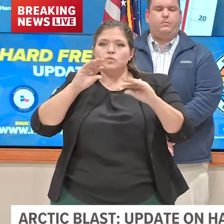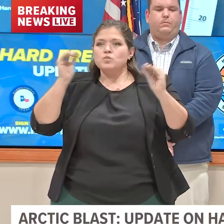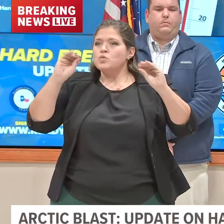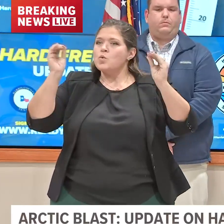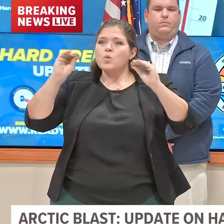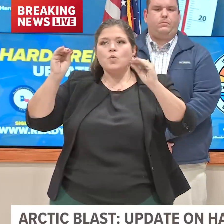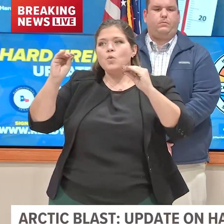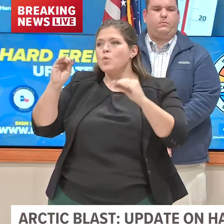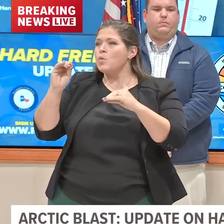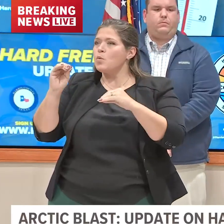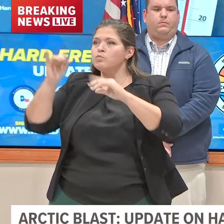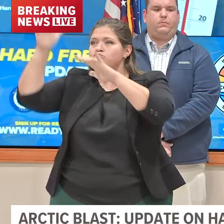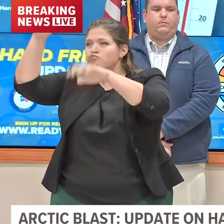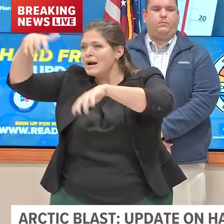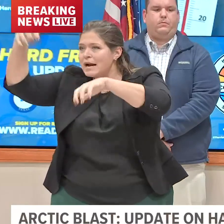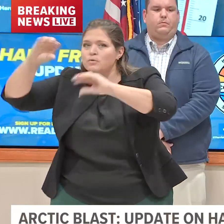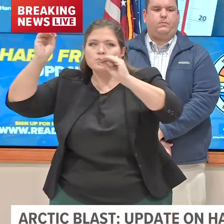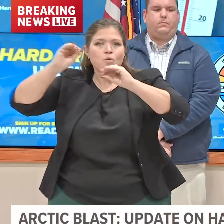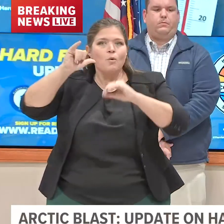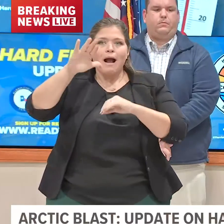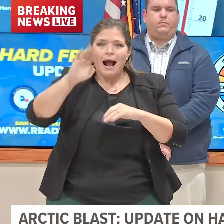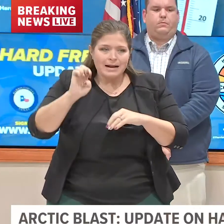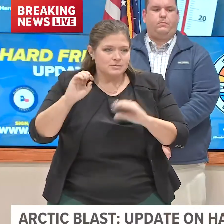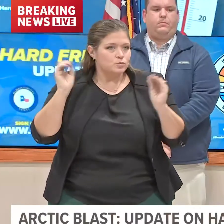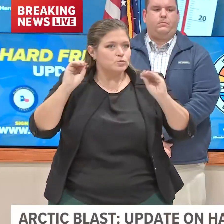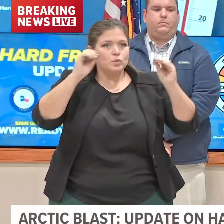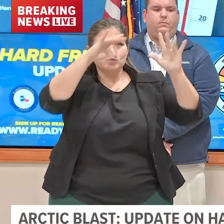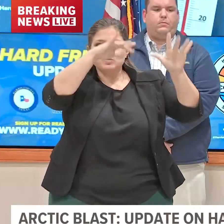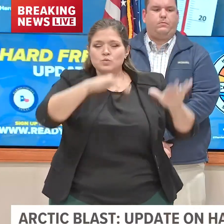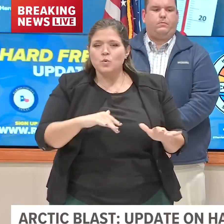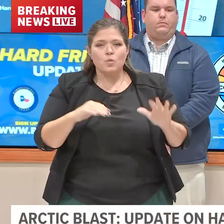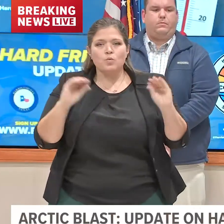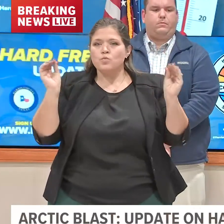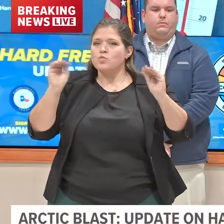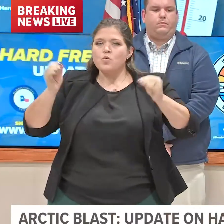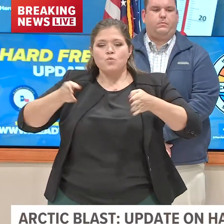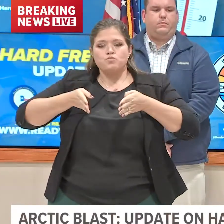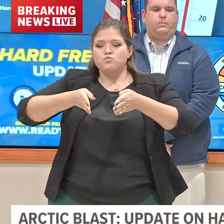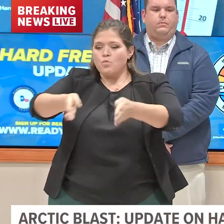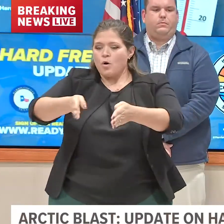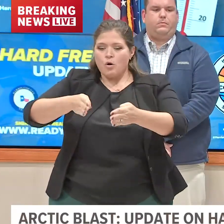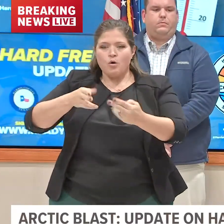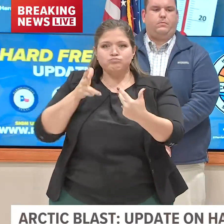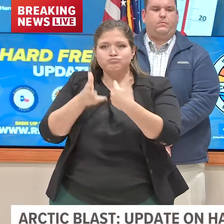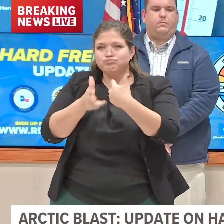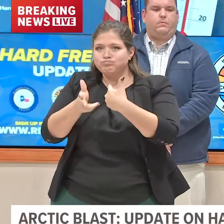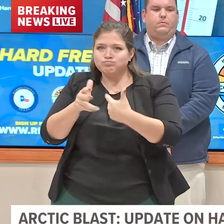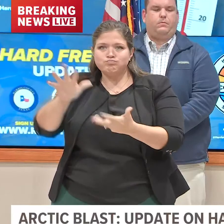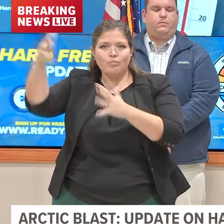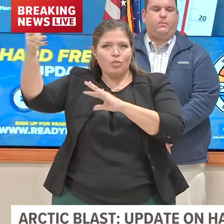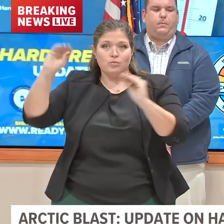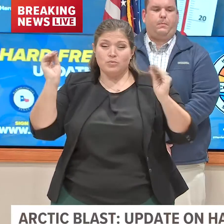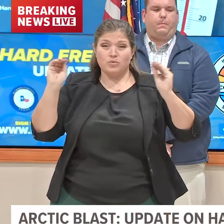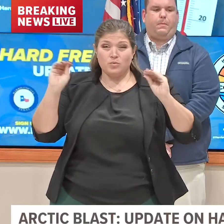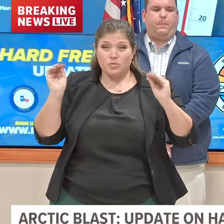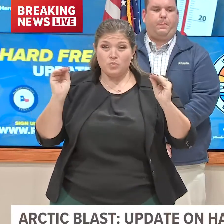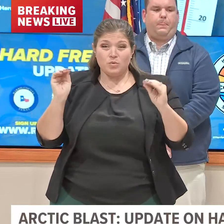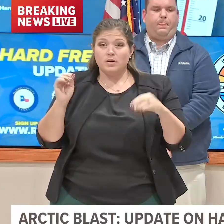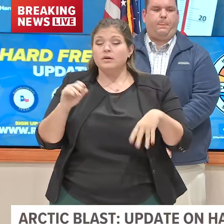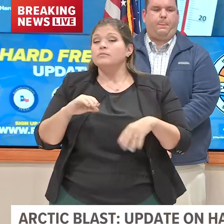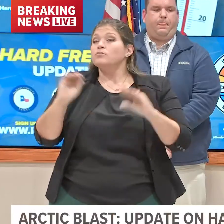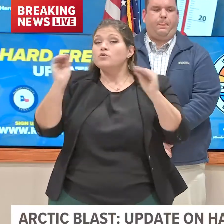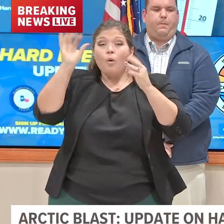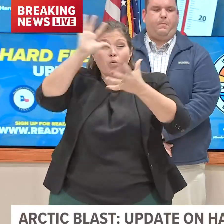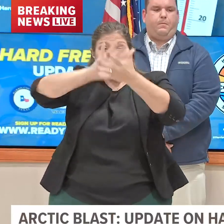or snow on the roads or any major road interruptions. Unlike 2021, it will not be